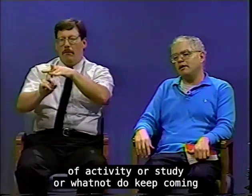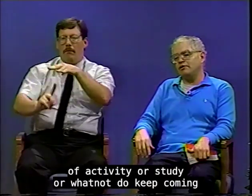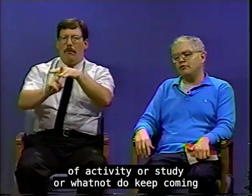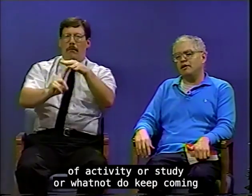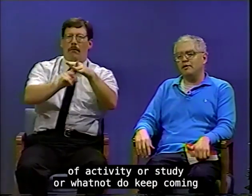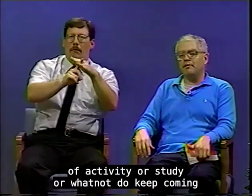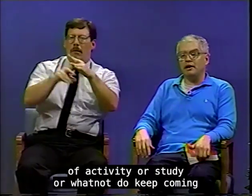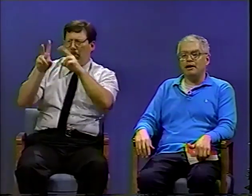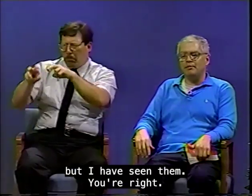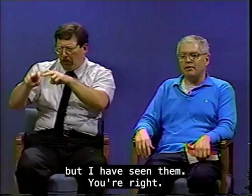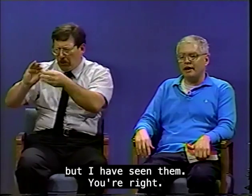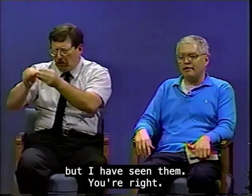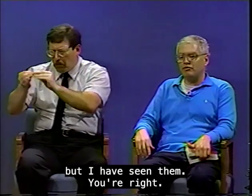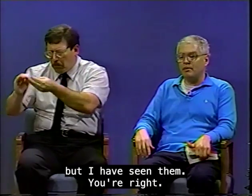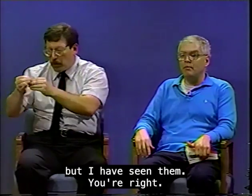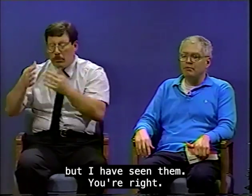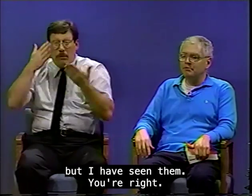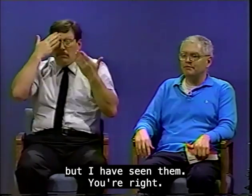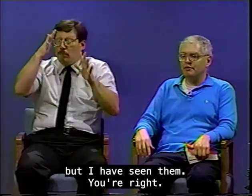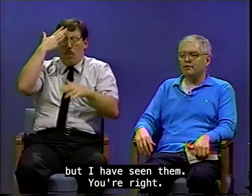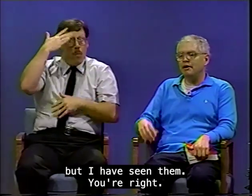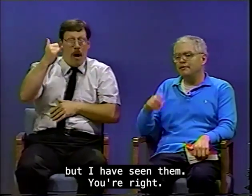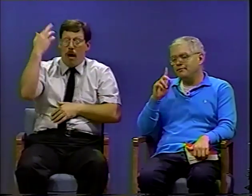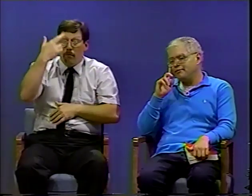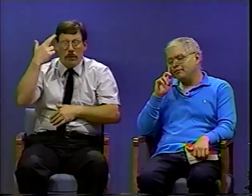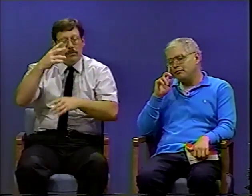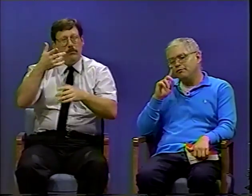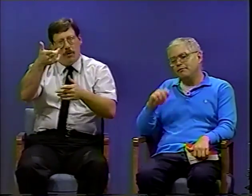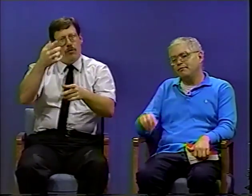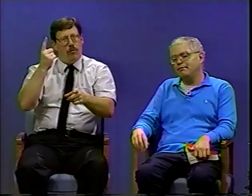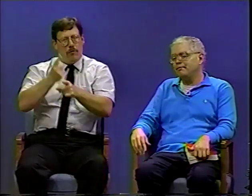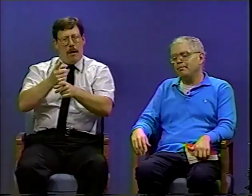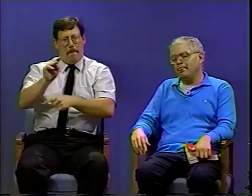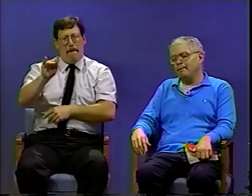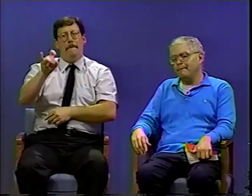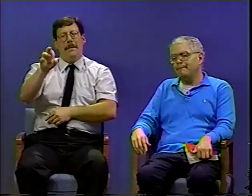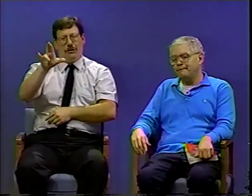study or whatnot do keep coming up, but I have seen them. You're right.